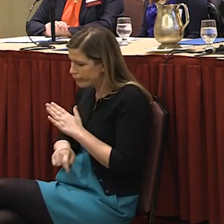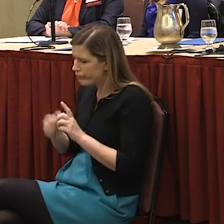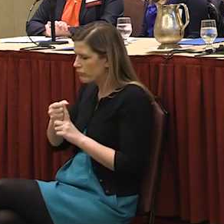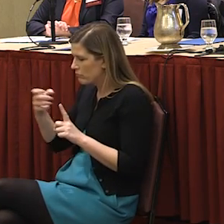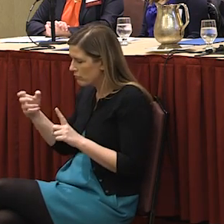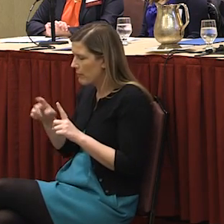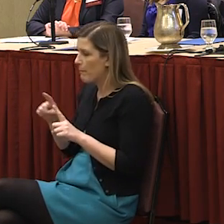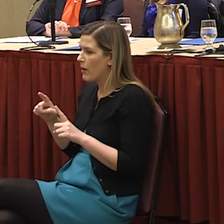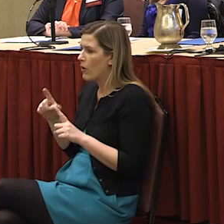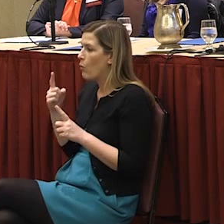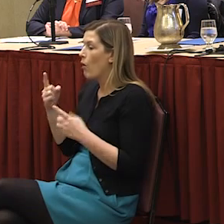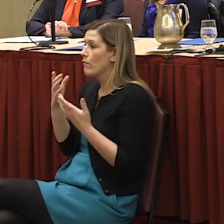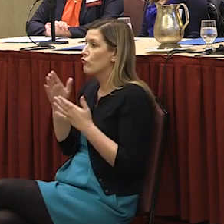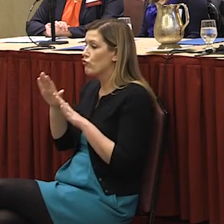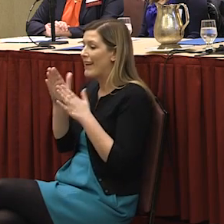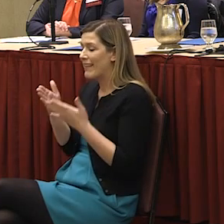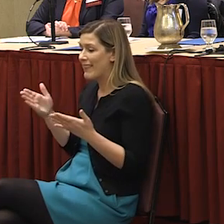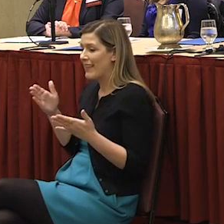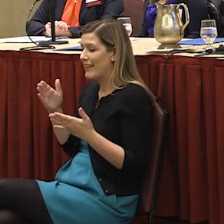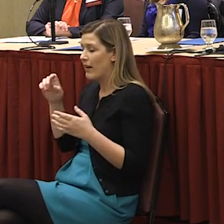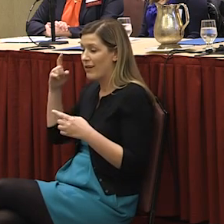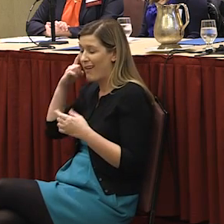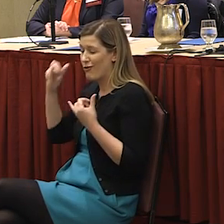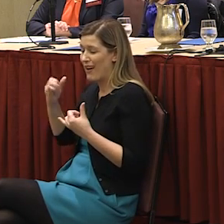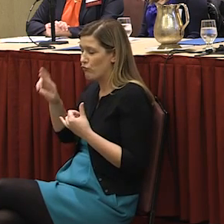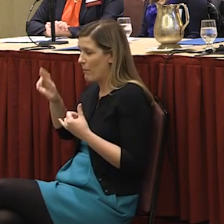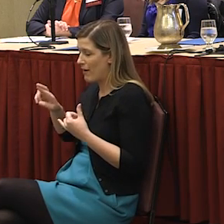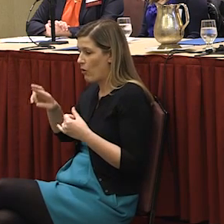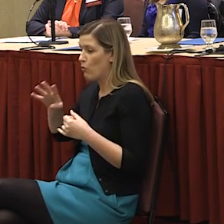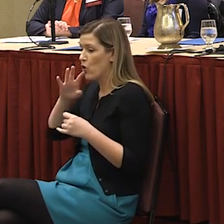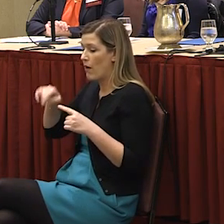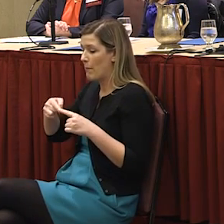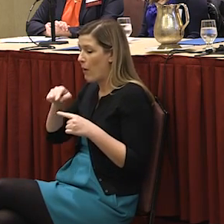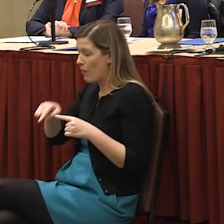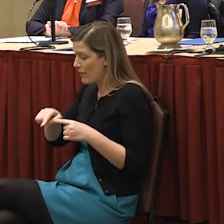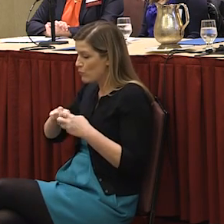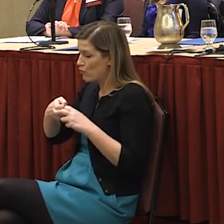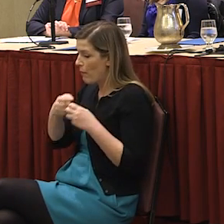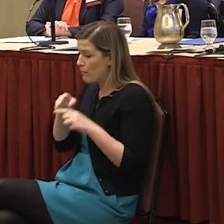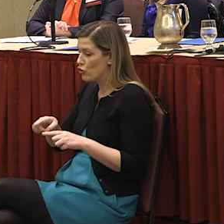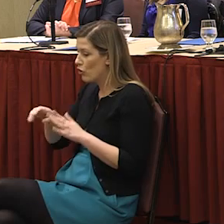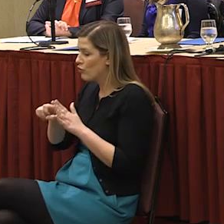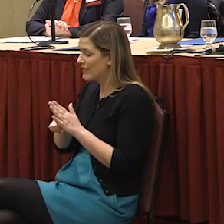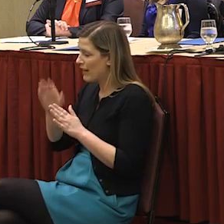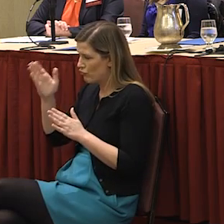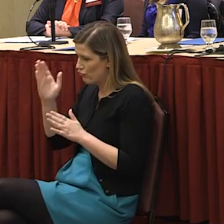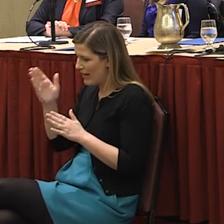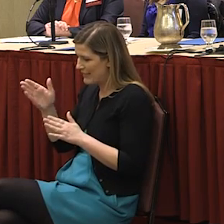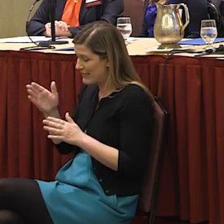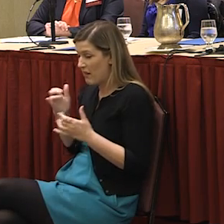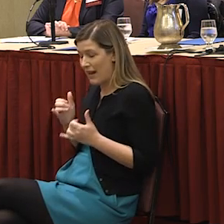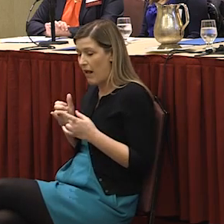but one of the great things is Governor Raimondo spoke about this issue in the state address. So this is something that is